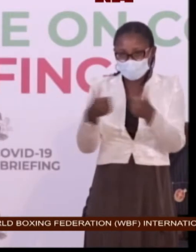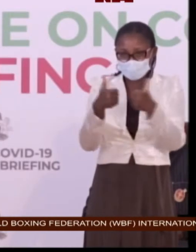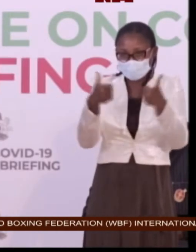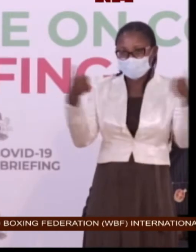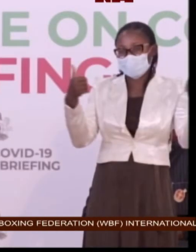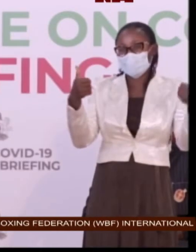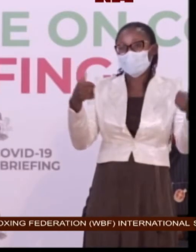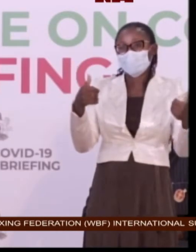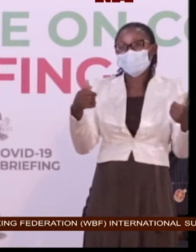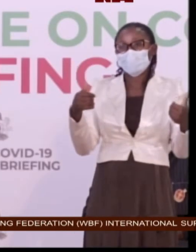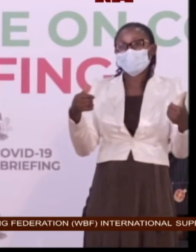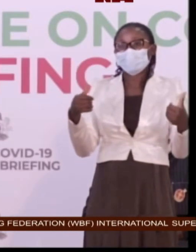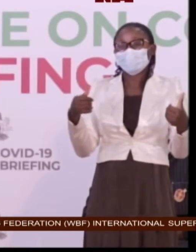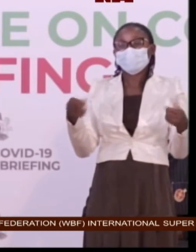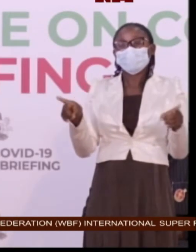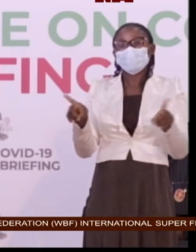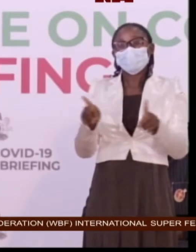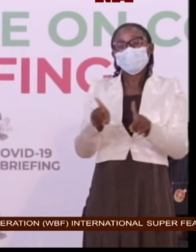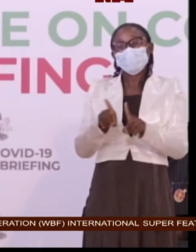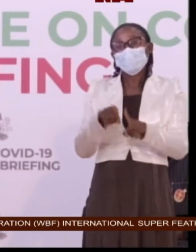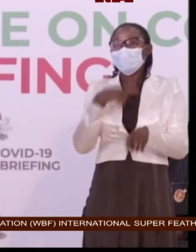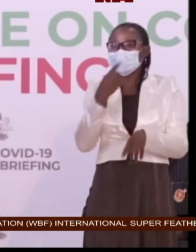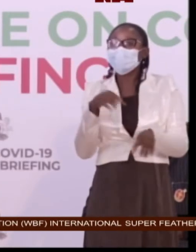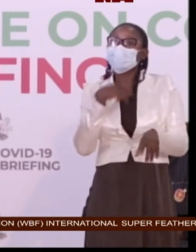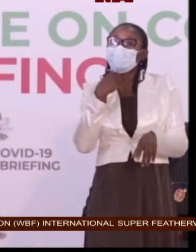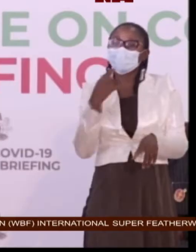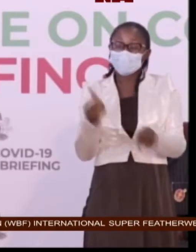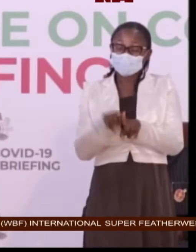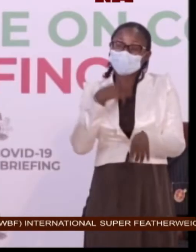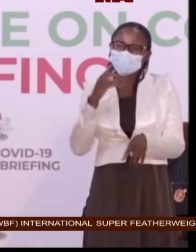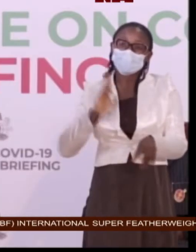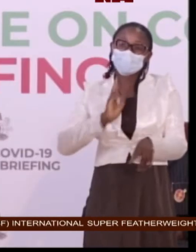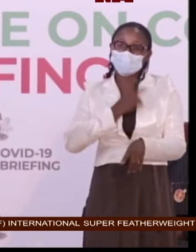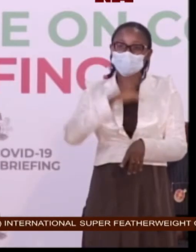to by the chairman of the PTF.